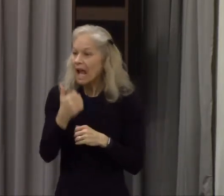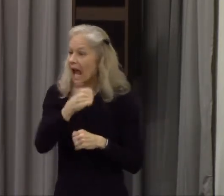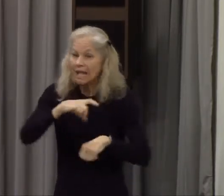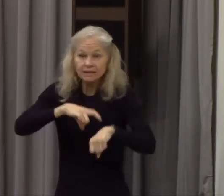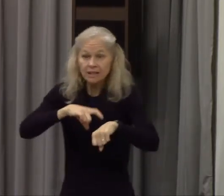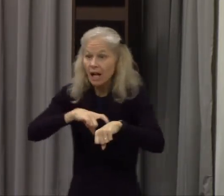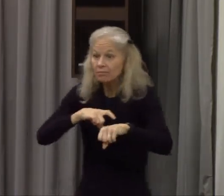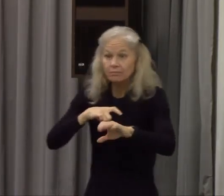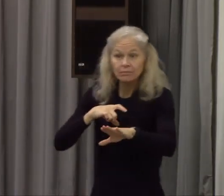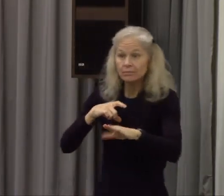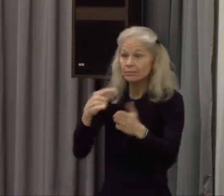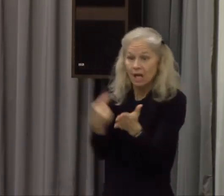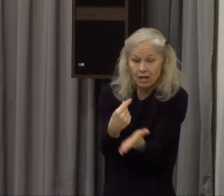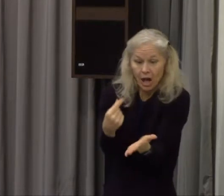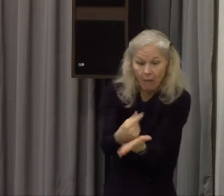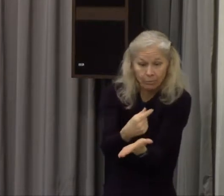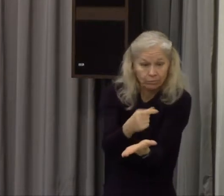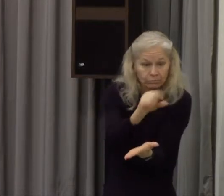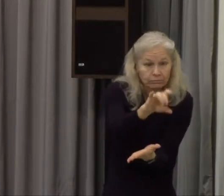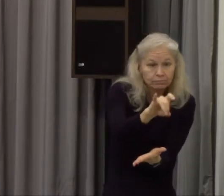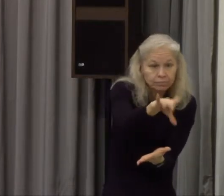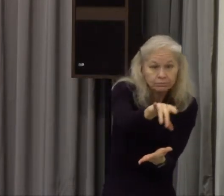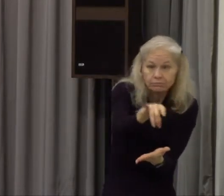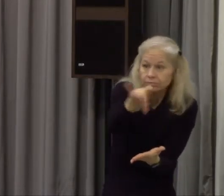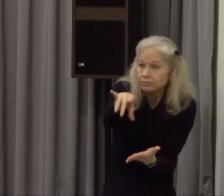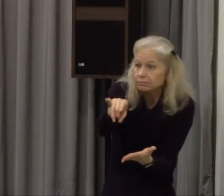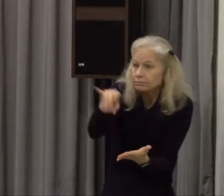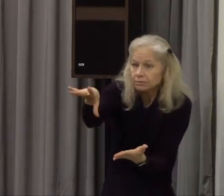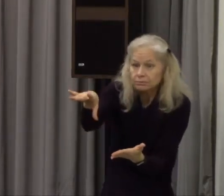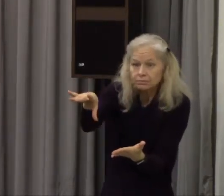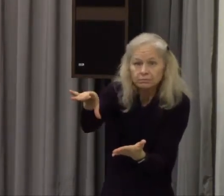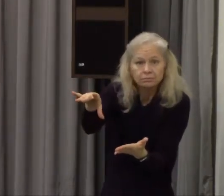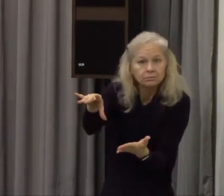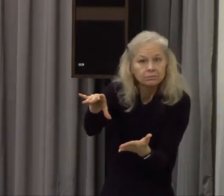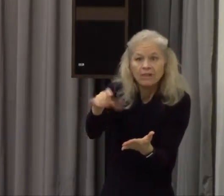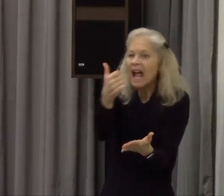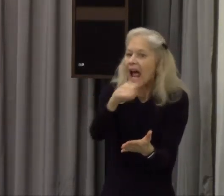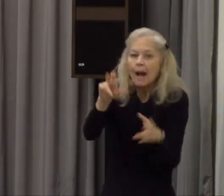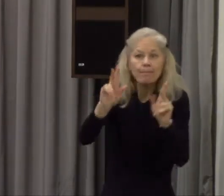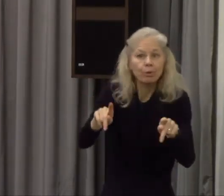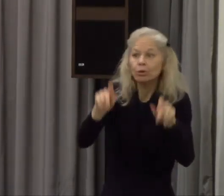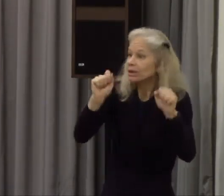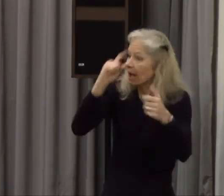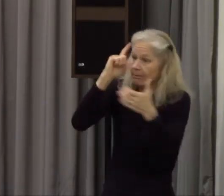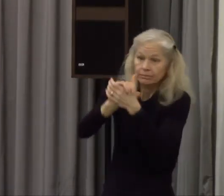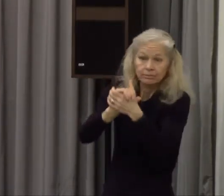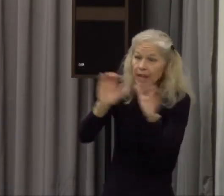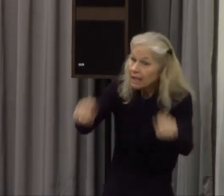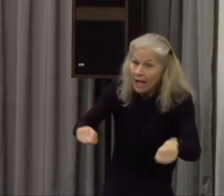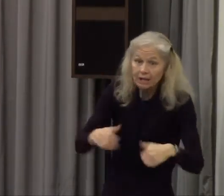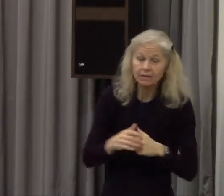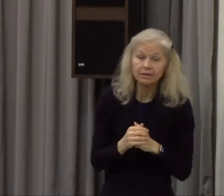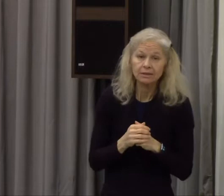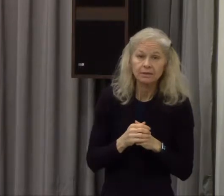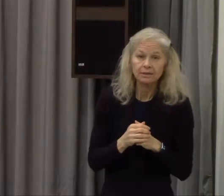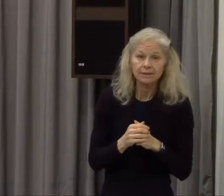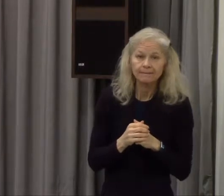anytime the gospel is shared. It's a light to lighten the Gentiles and the glory of thy people Israel. God's always loved the whole world,